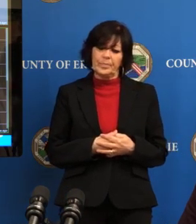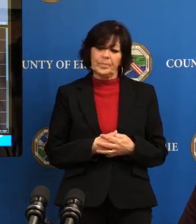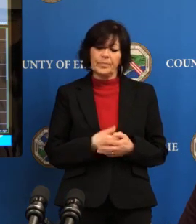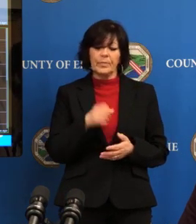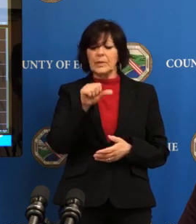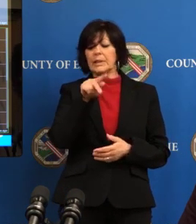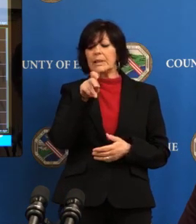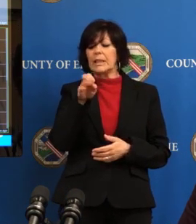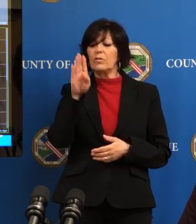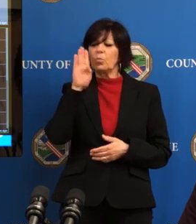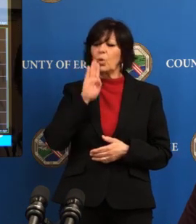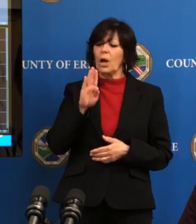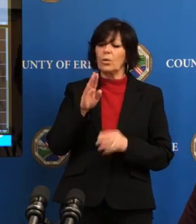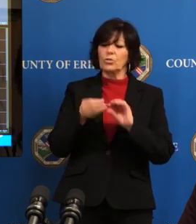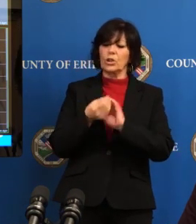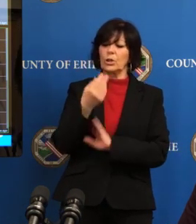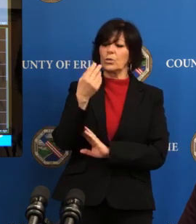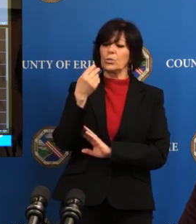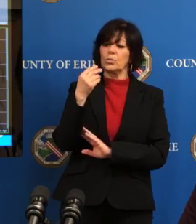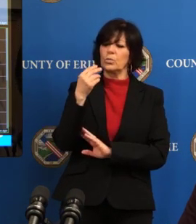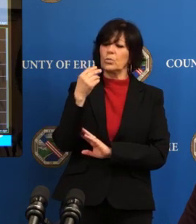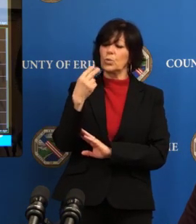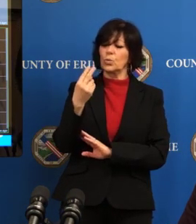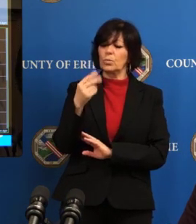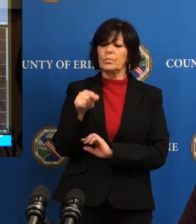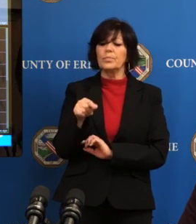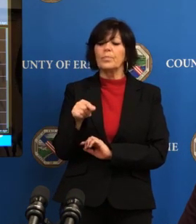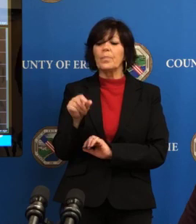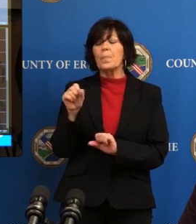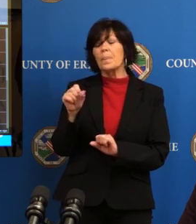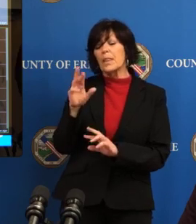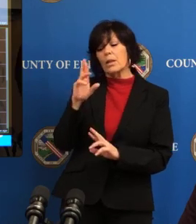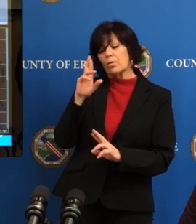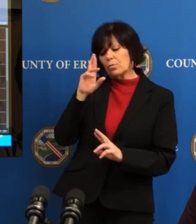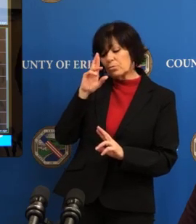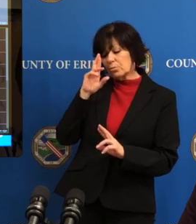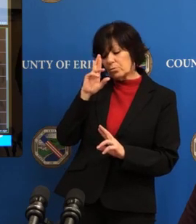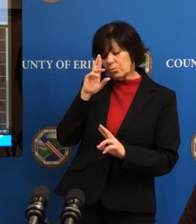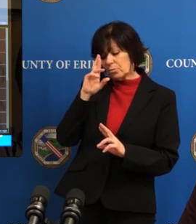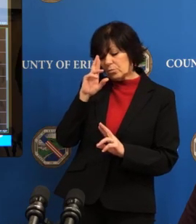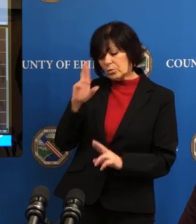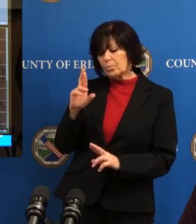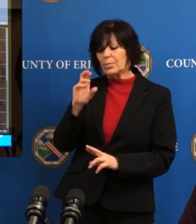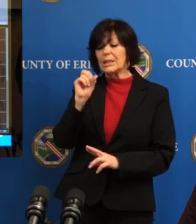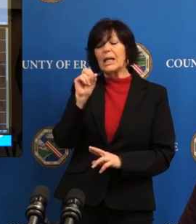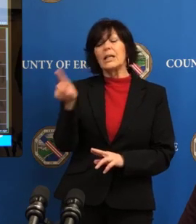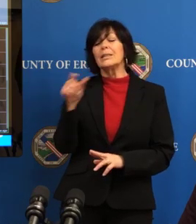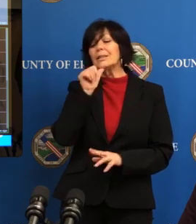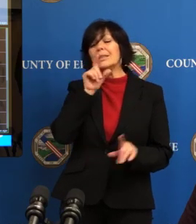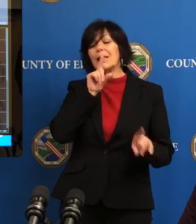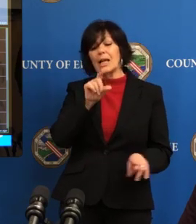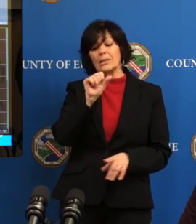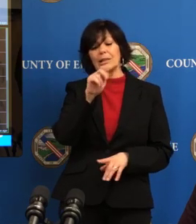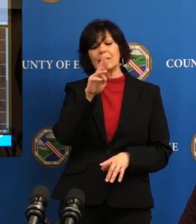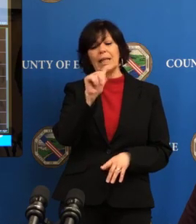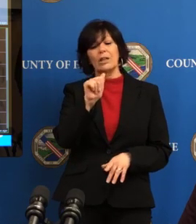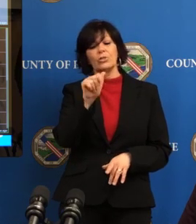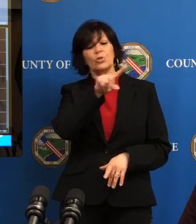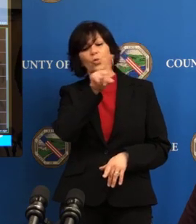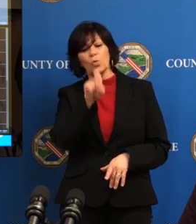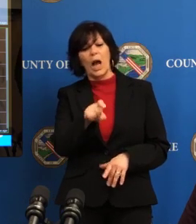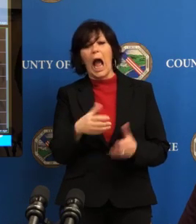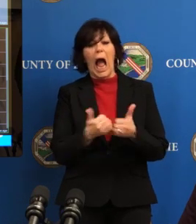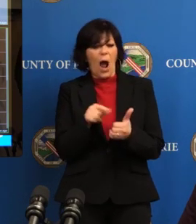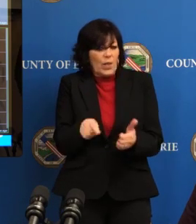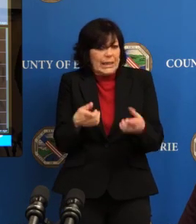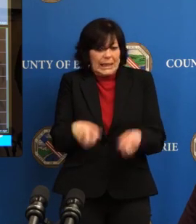Steve Brown, Channel 2. Yeah, respectfully, Sandra's question didn't get answered. How did we get here? Were we reliant